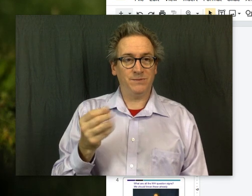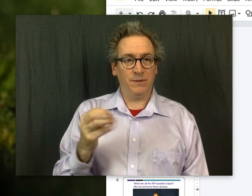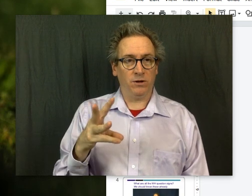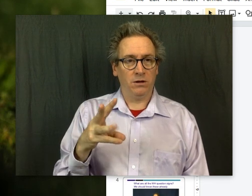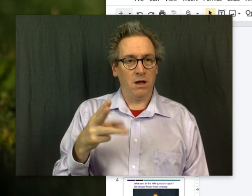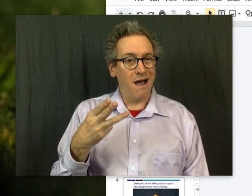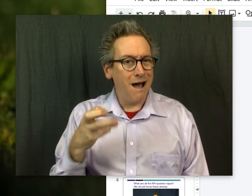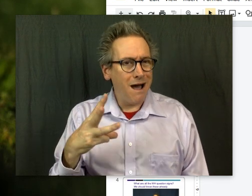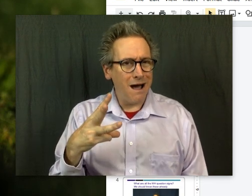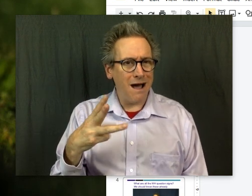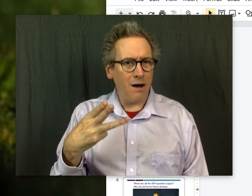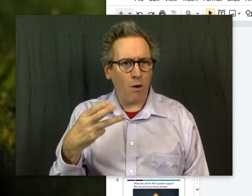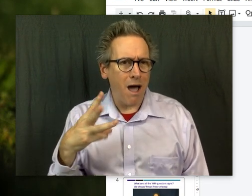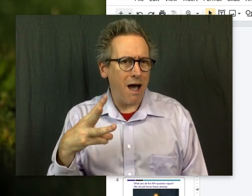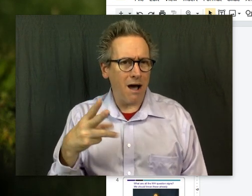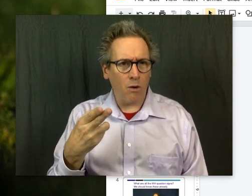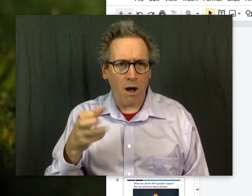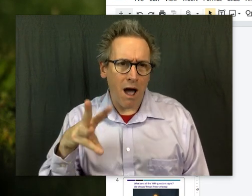Sometimes people,